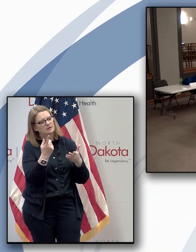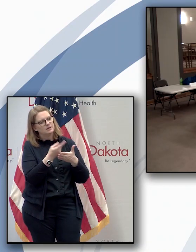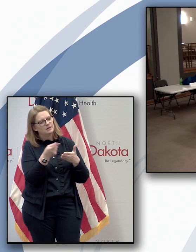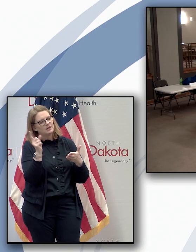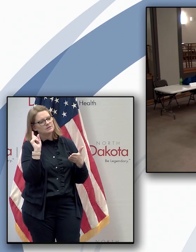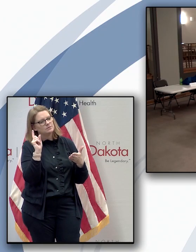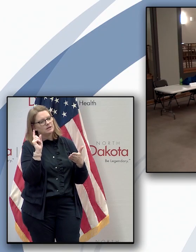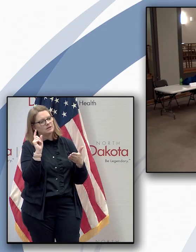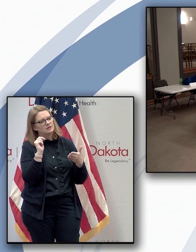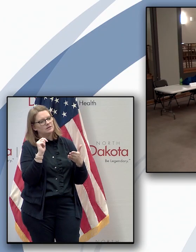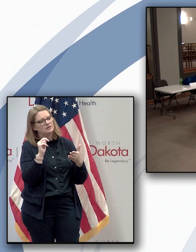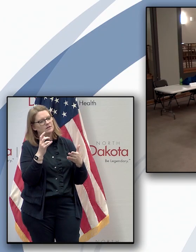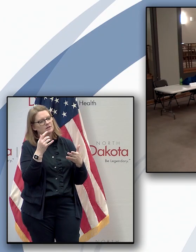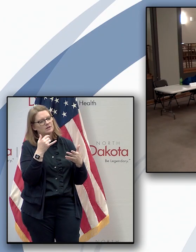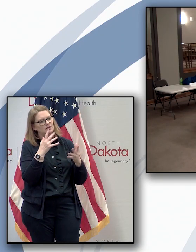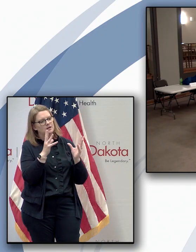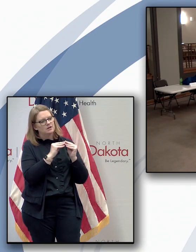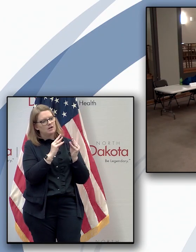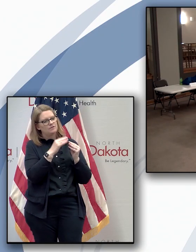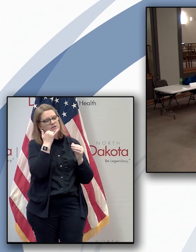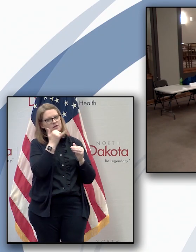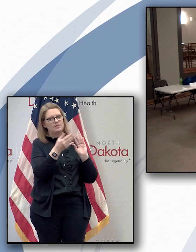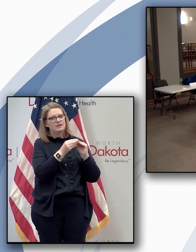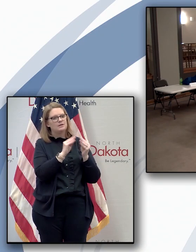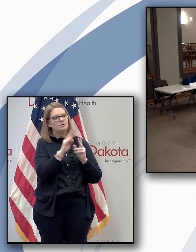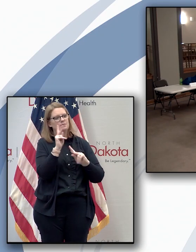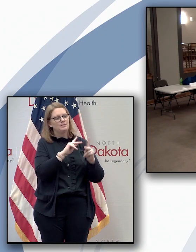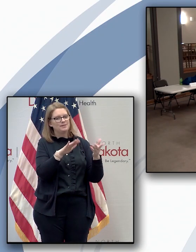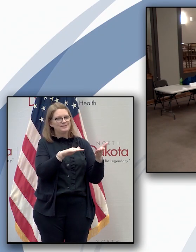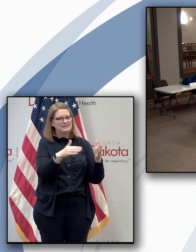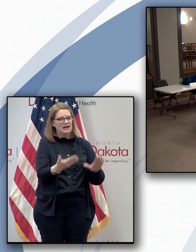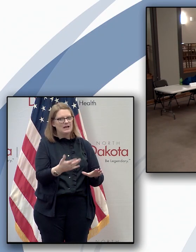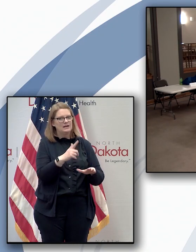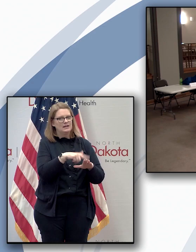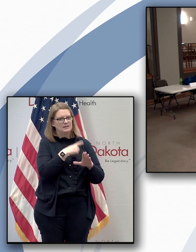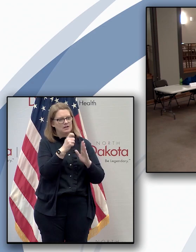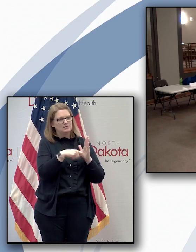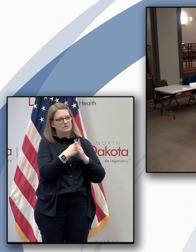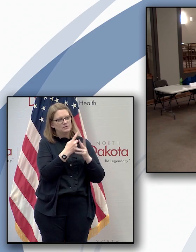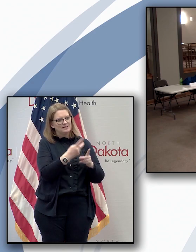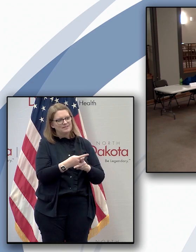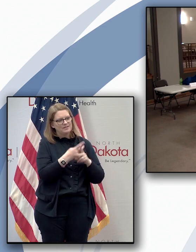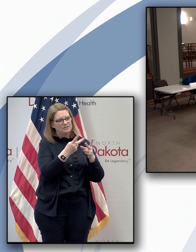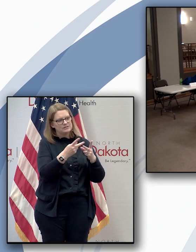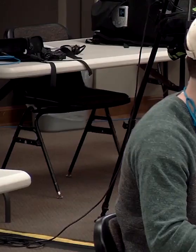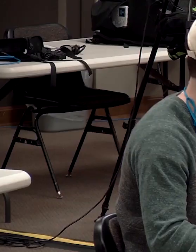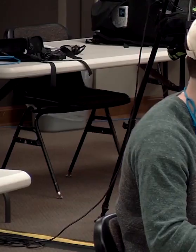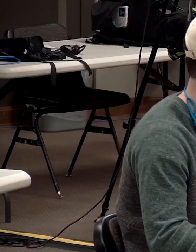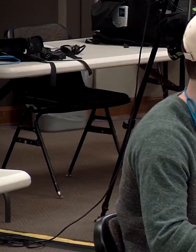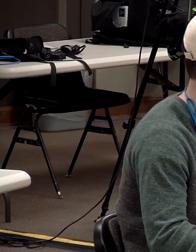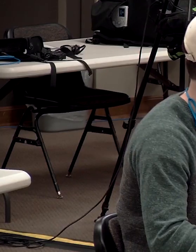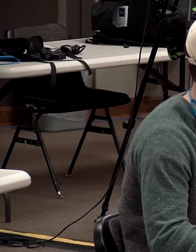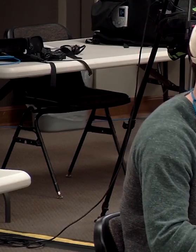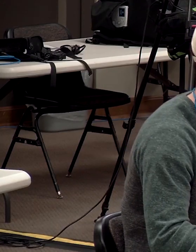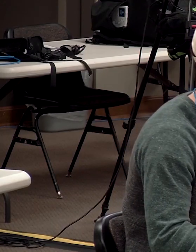Friday and be thoughtful, continue working with all these industry groups, and so I would look for that guidance on Friday of this week.